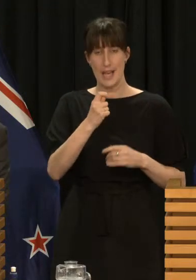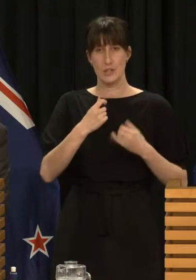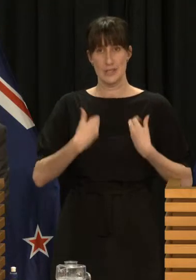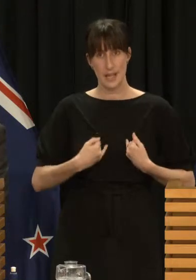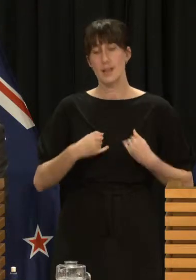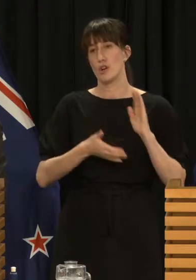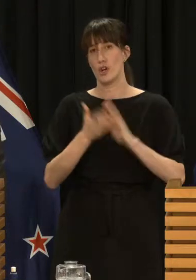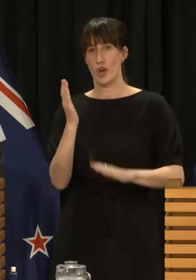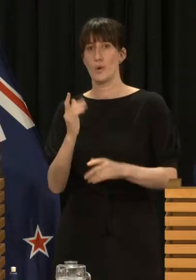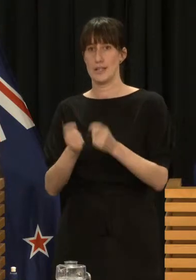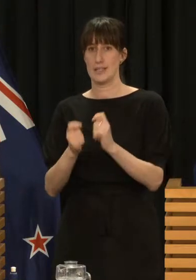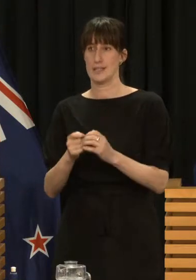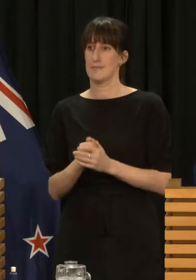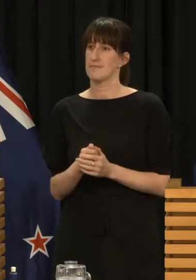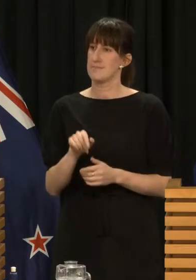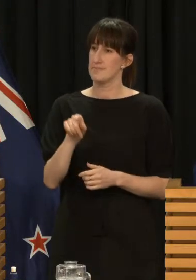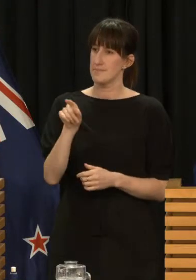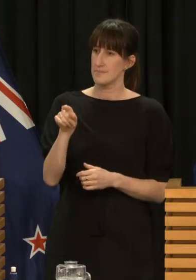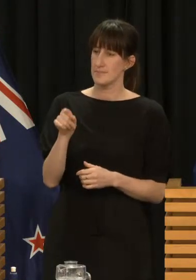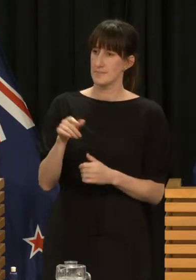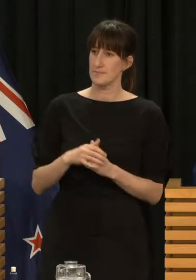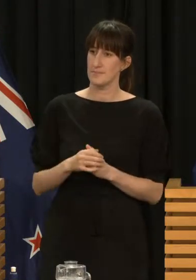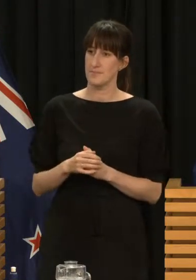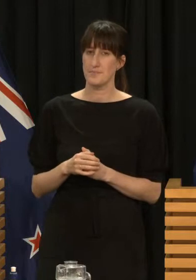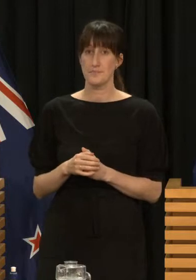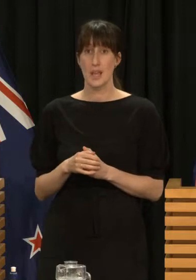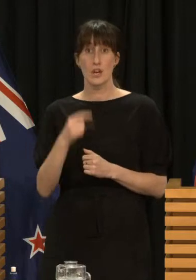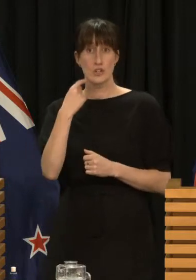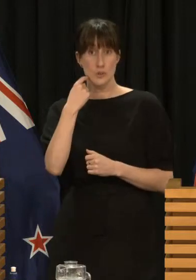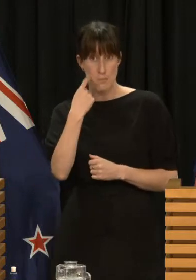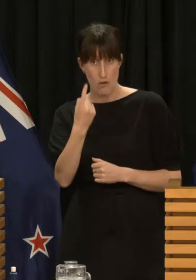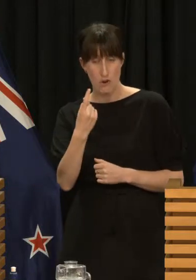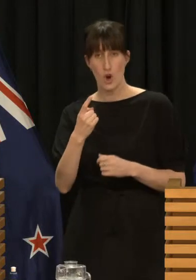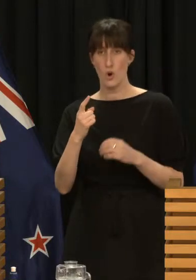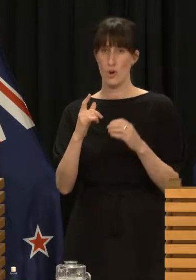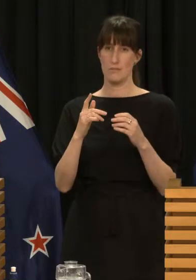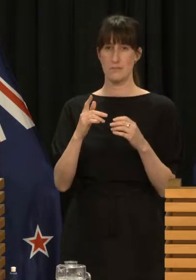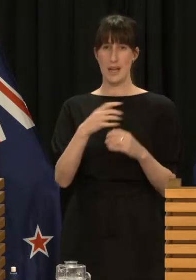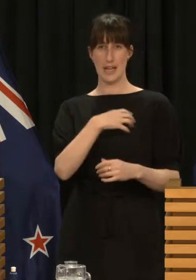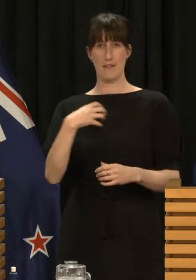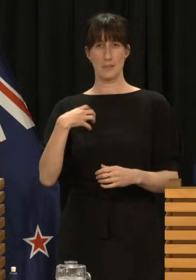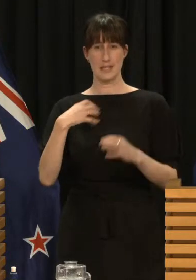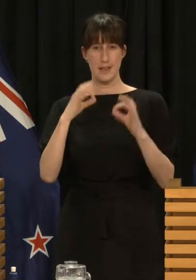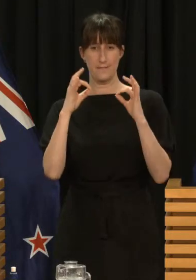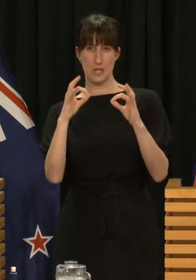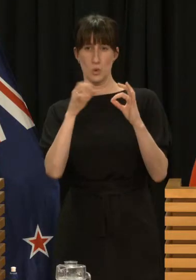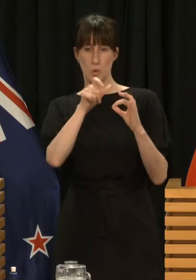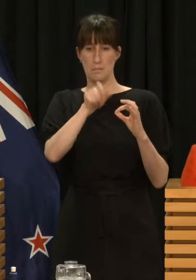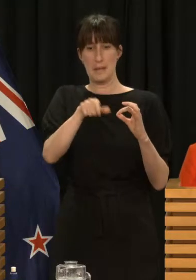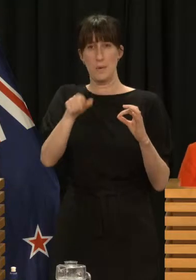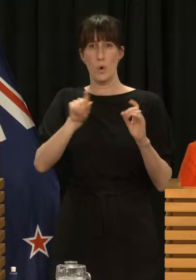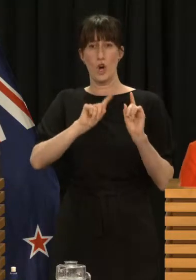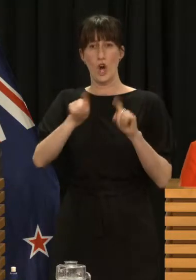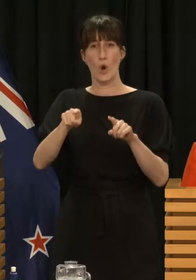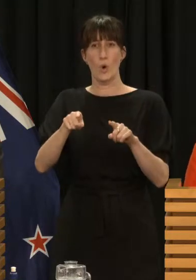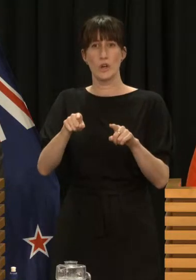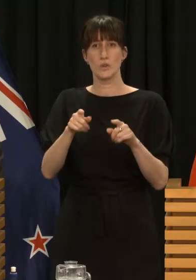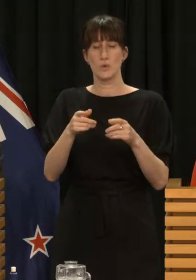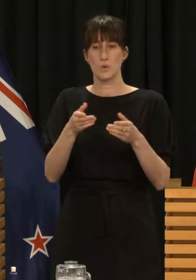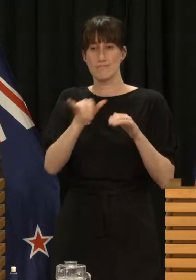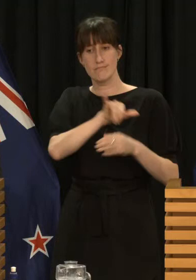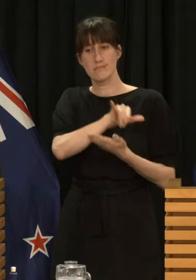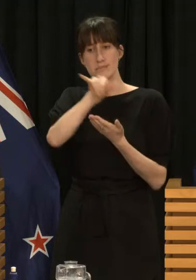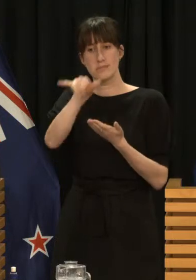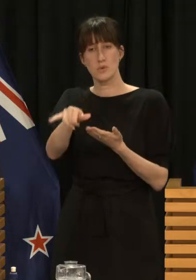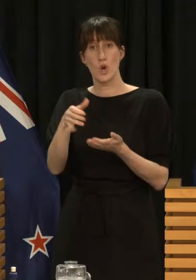more questions up here. Minister, with officials travelling to the Cook Islands tomorrow, can you just talk a bit more about what they're going to be doing on the ground? Yeah, so they will be